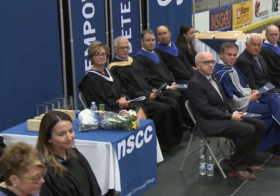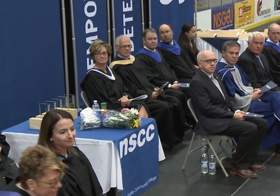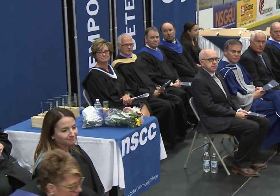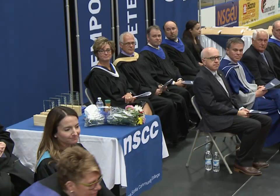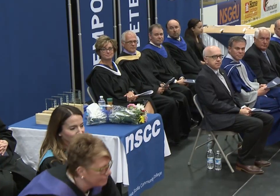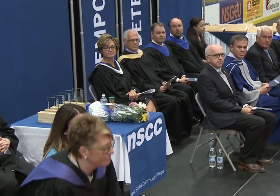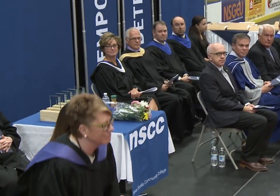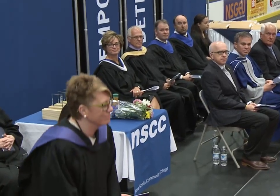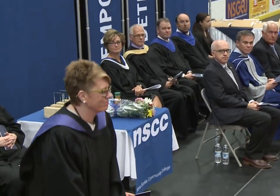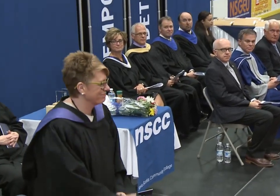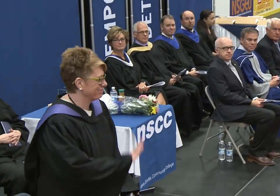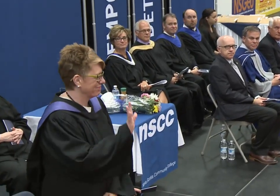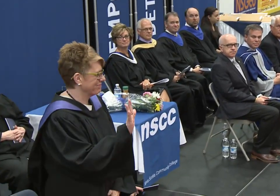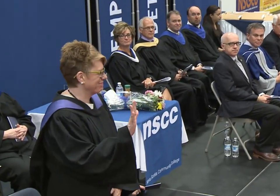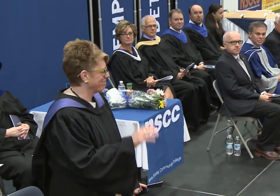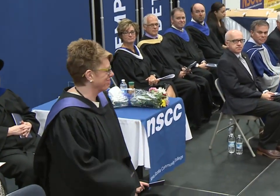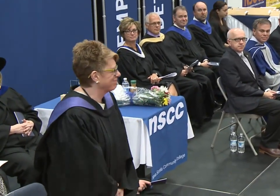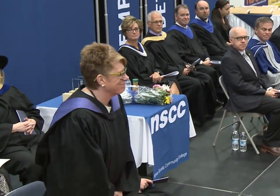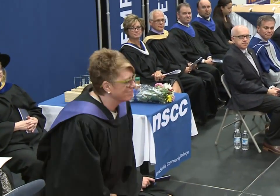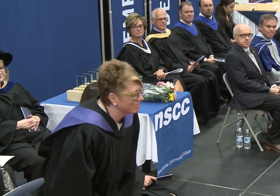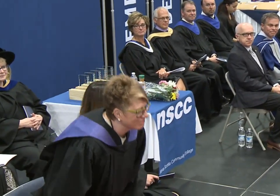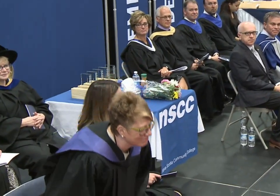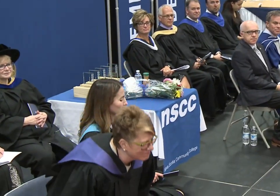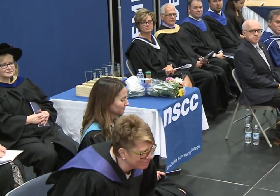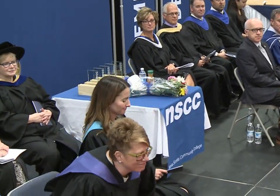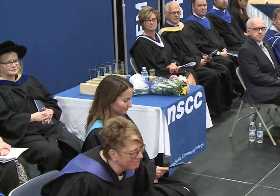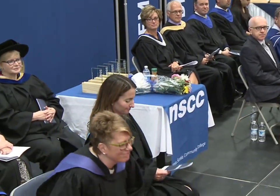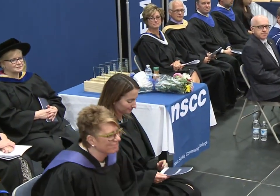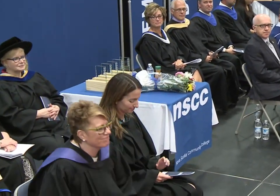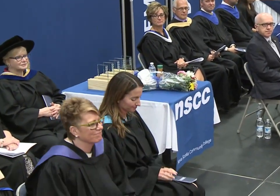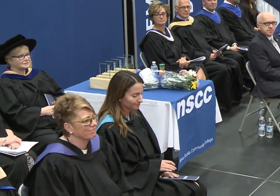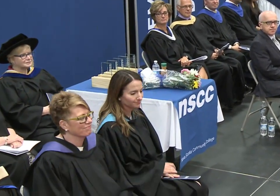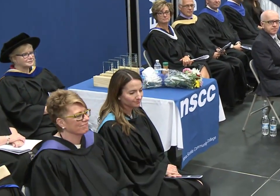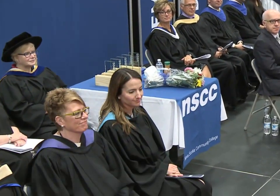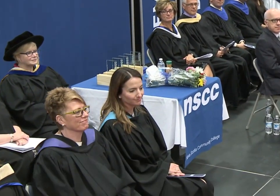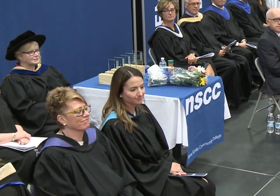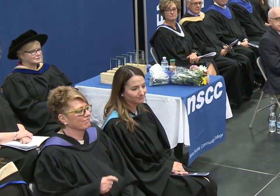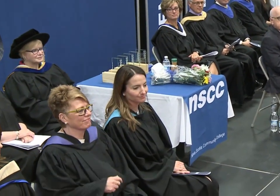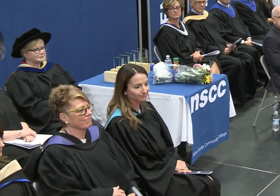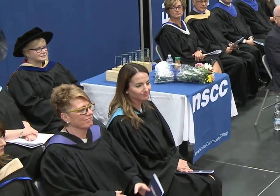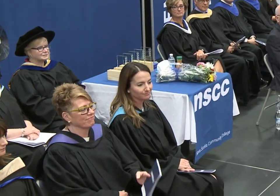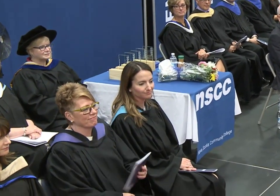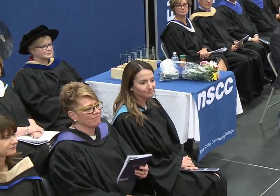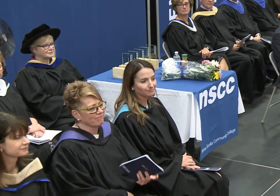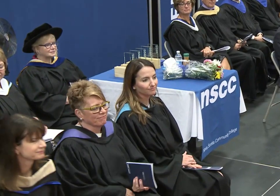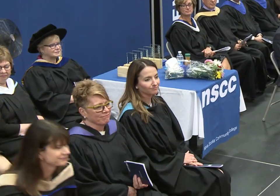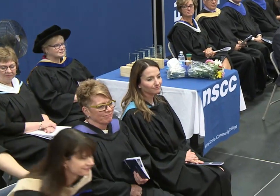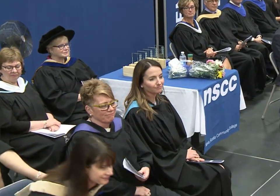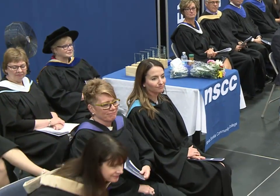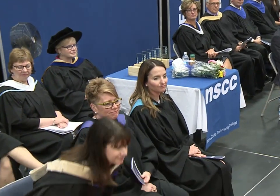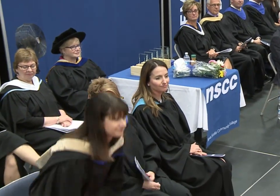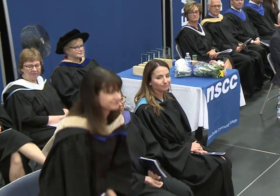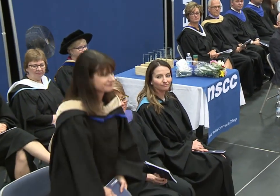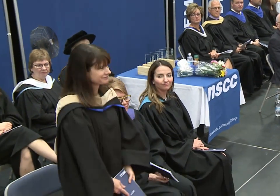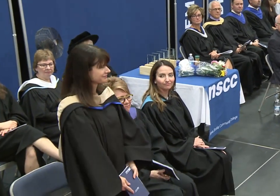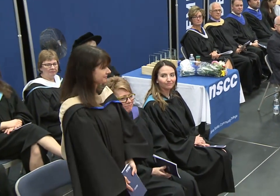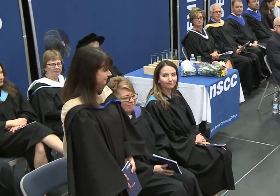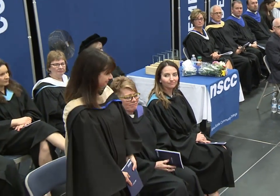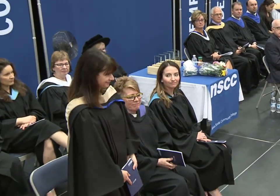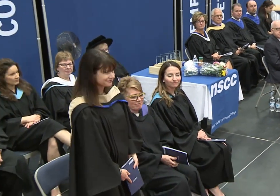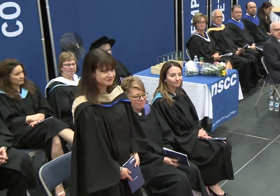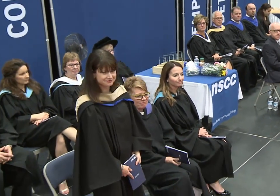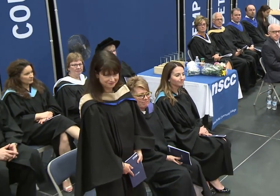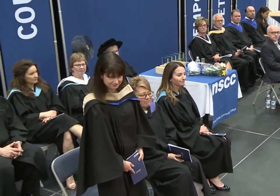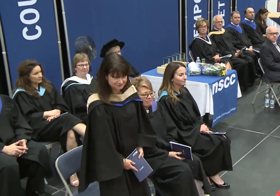Catherine McLean, Vice President, Campuses and Communities. Monica Foster, Vice President,